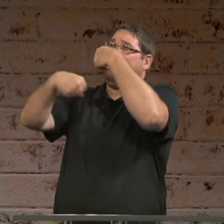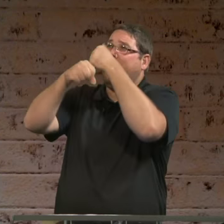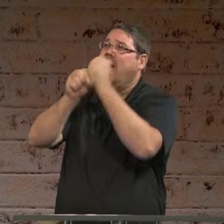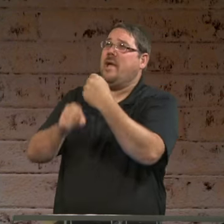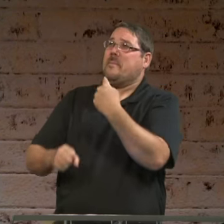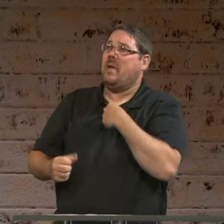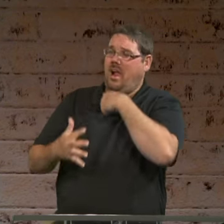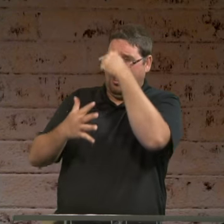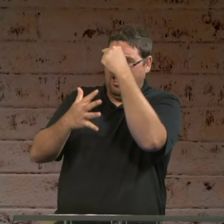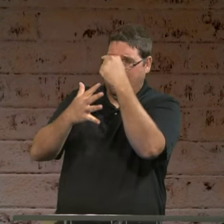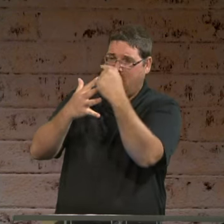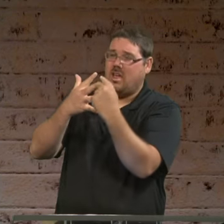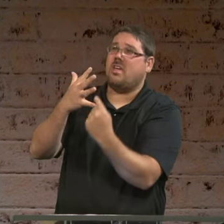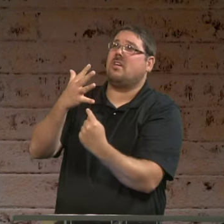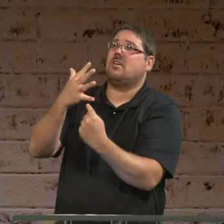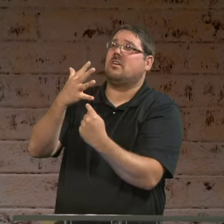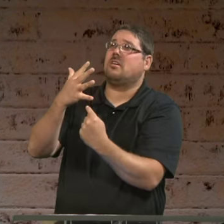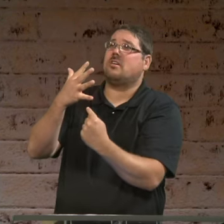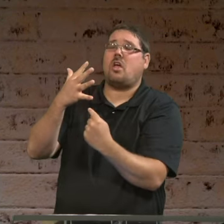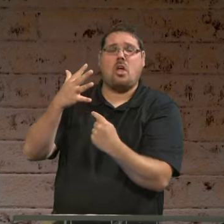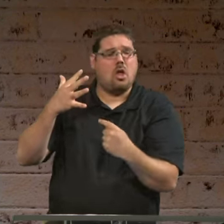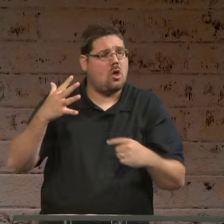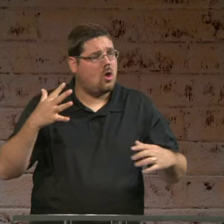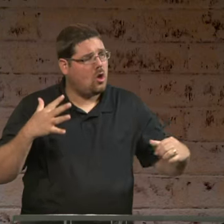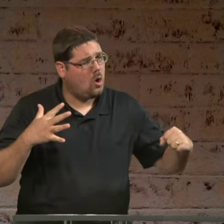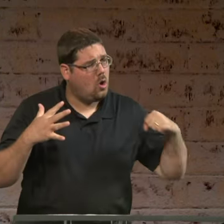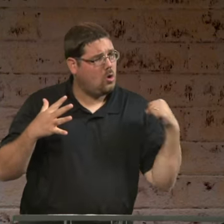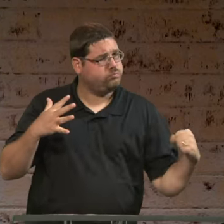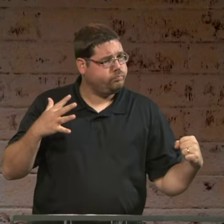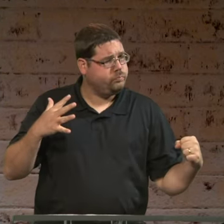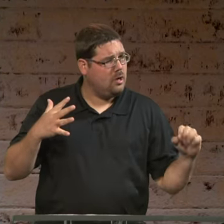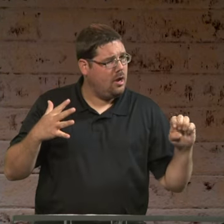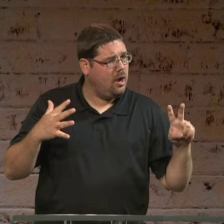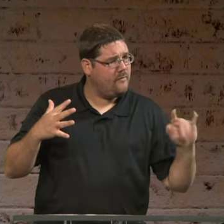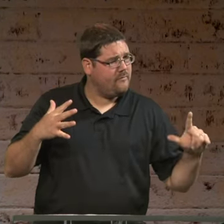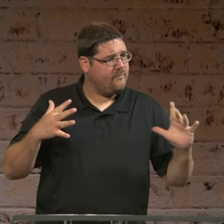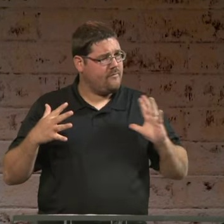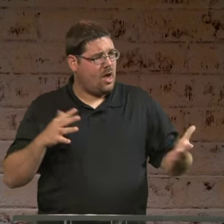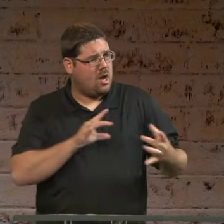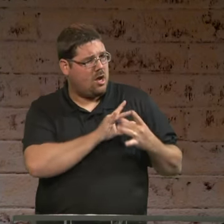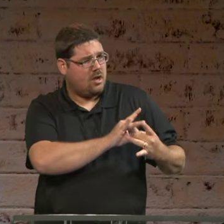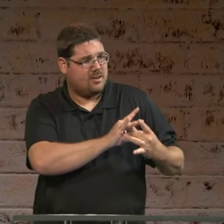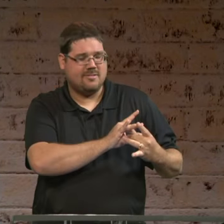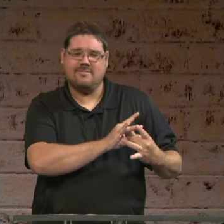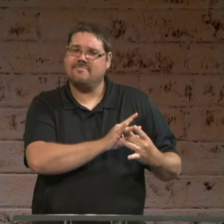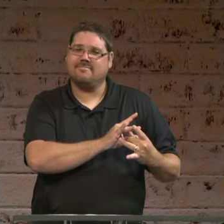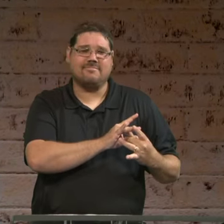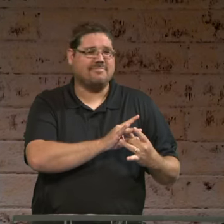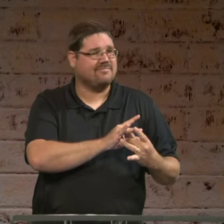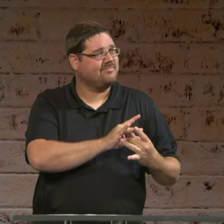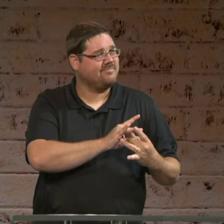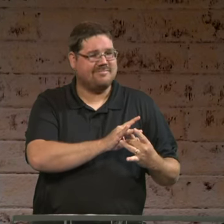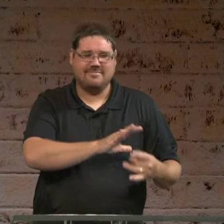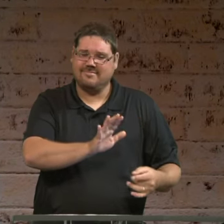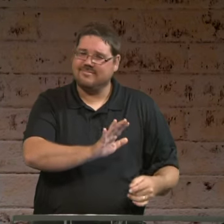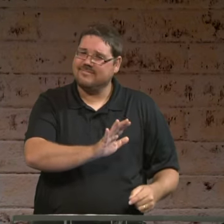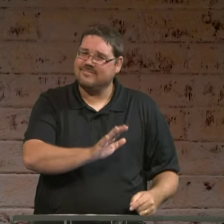all-knowing, all-caring, He holds us in His hand, all those positive characteristics we've learned. If we know that about God, how can